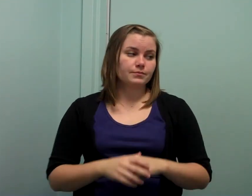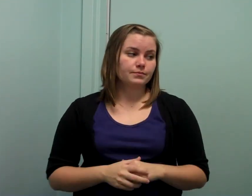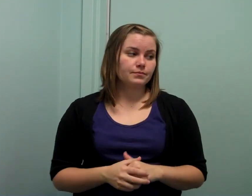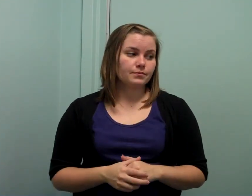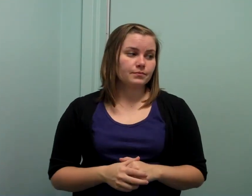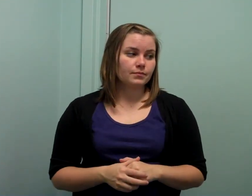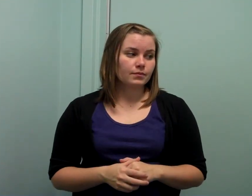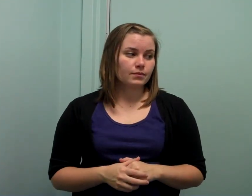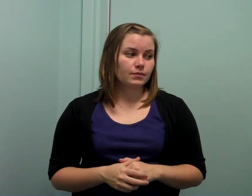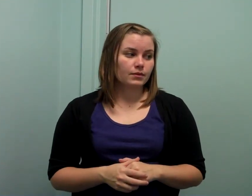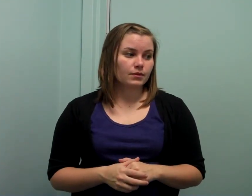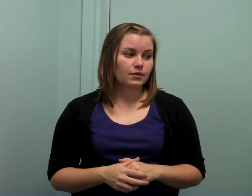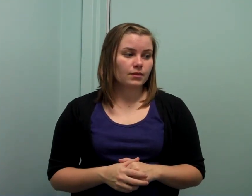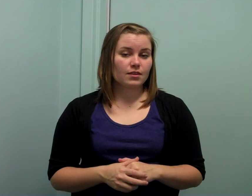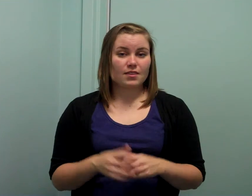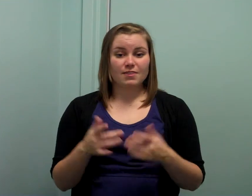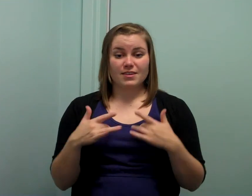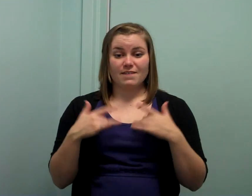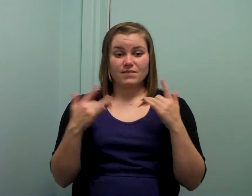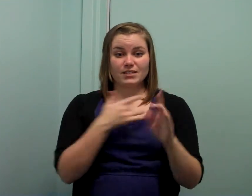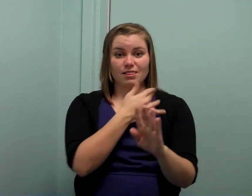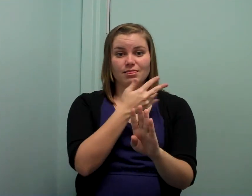Certainly the events leading up to the Civil War didn't happen at one time.